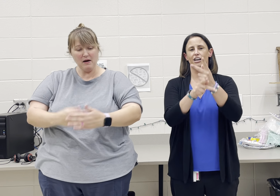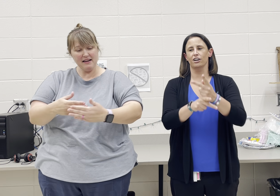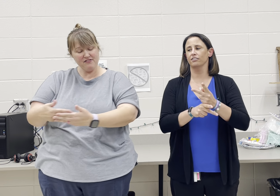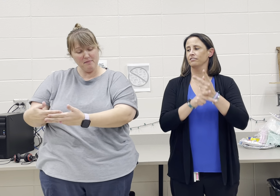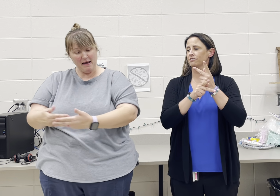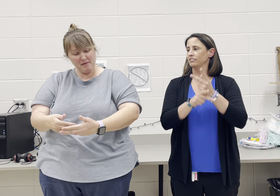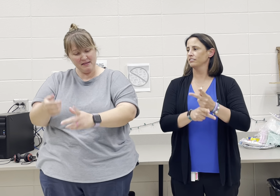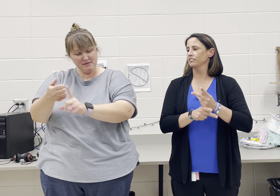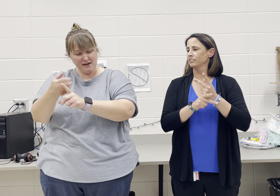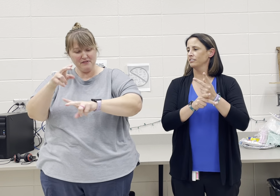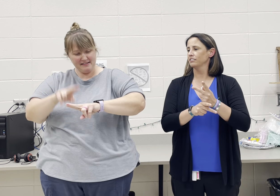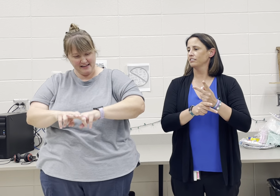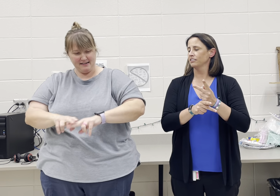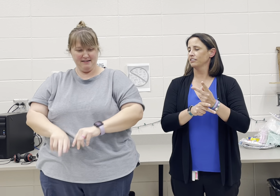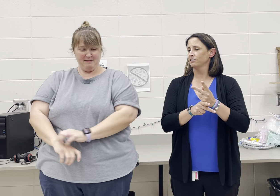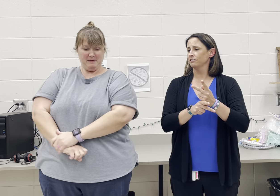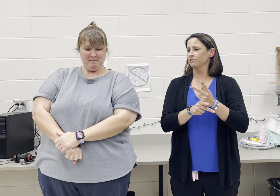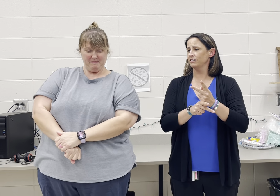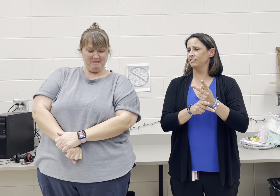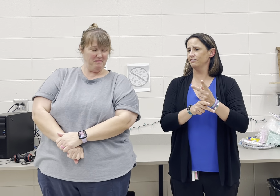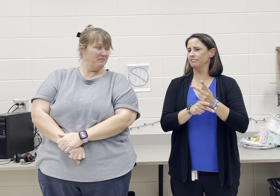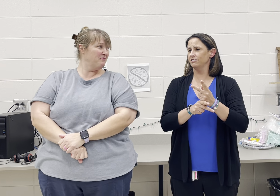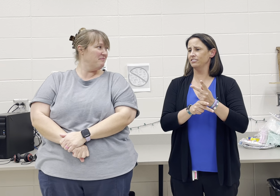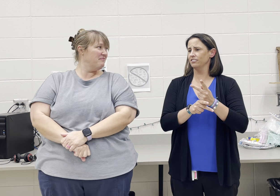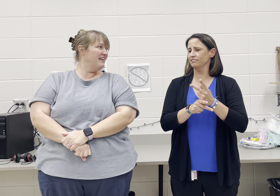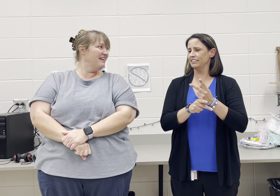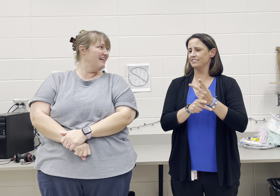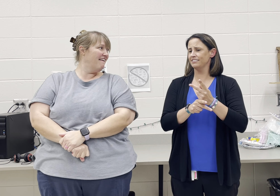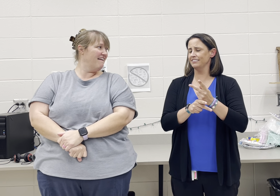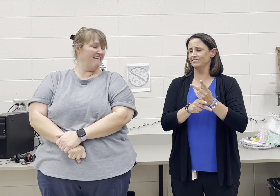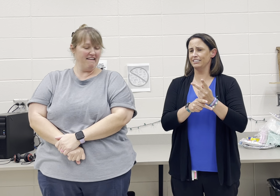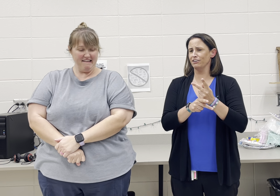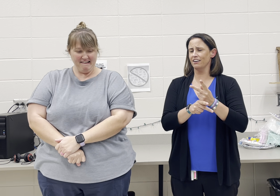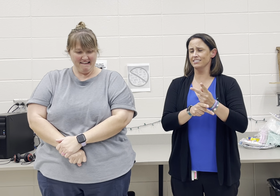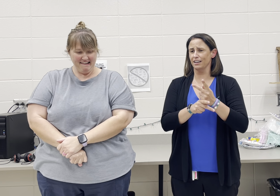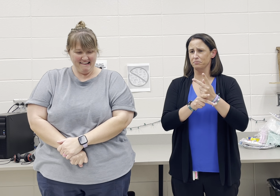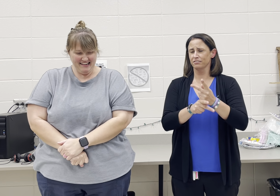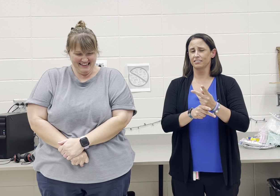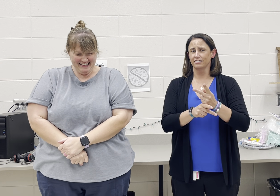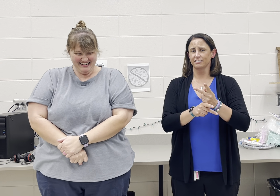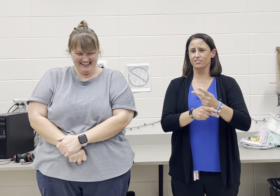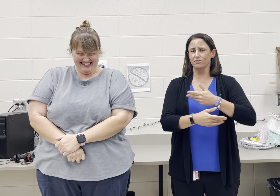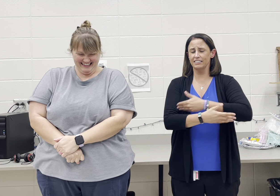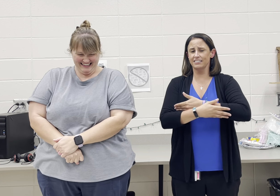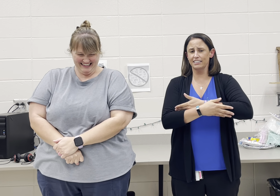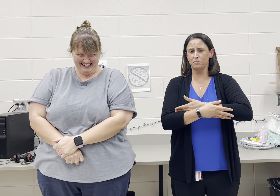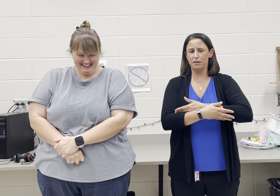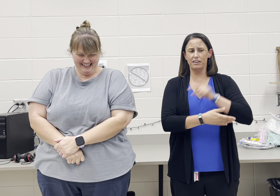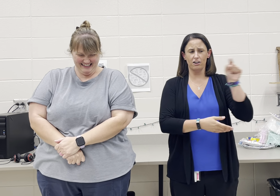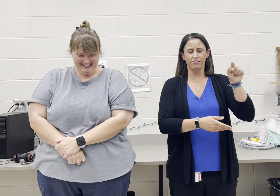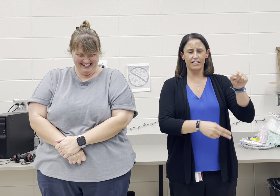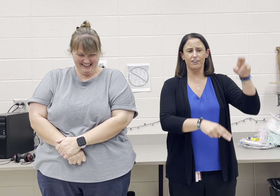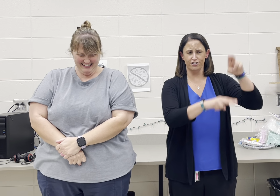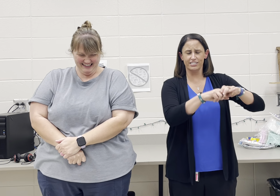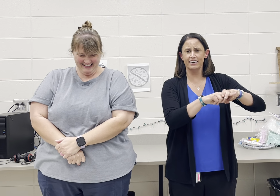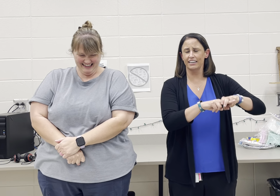if the baby themselves sit? Then that's the different concept. So that's like the baby over there, they're sitting.